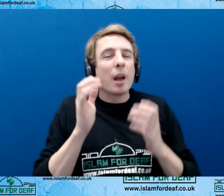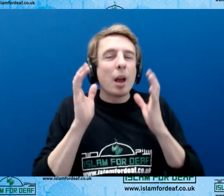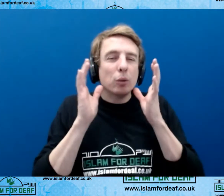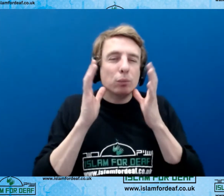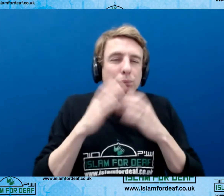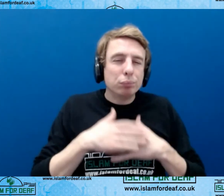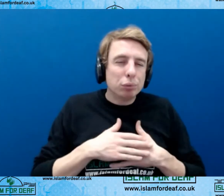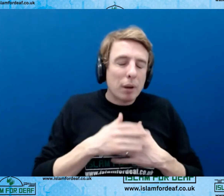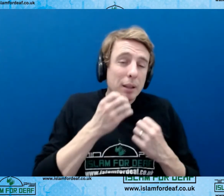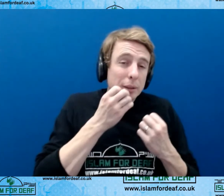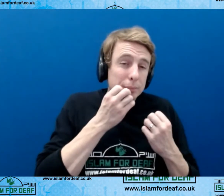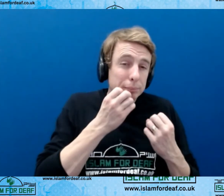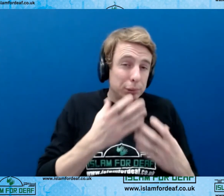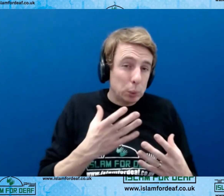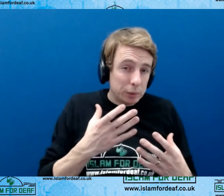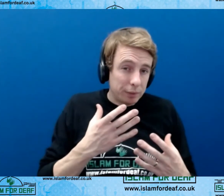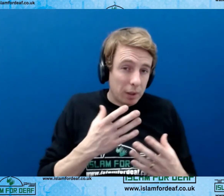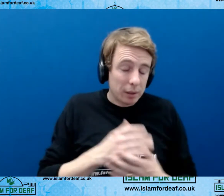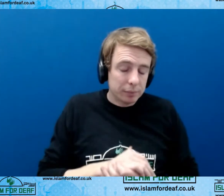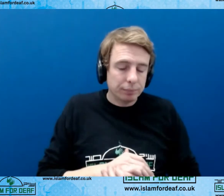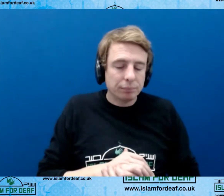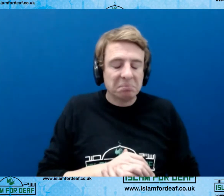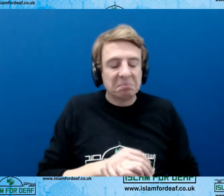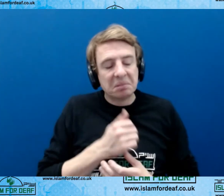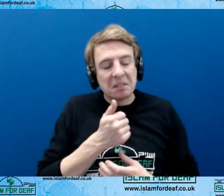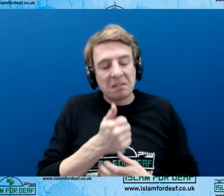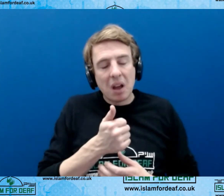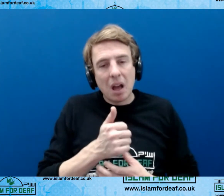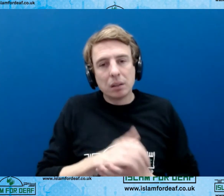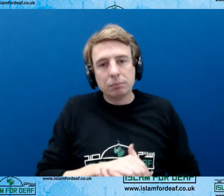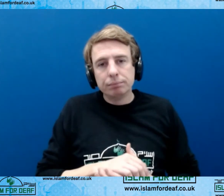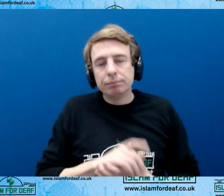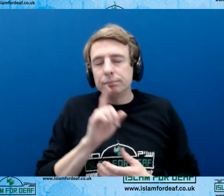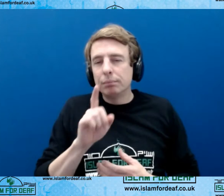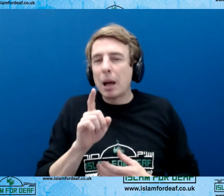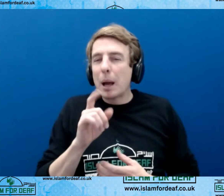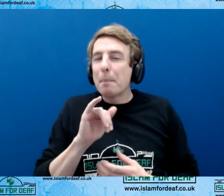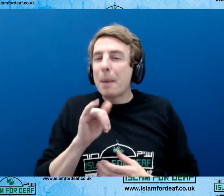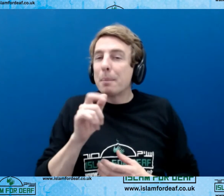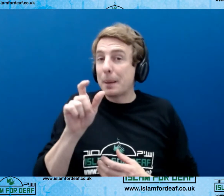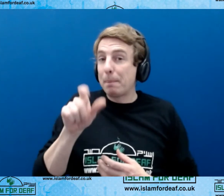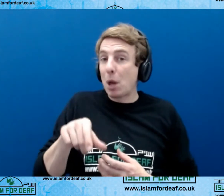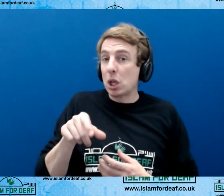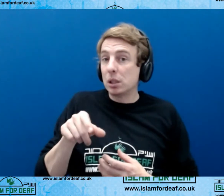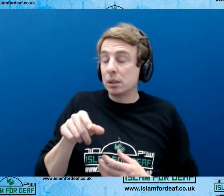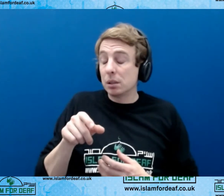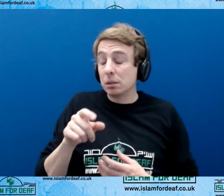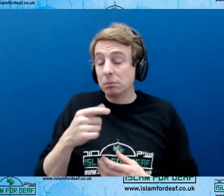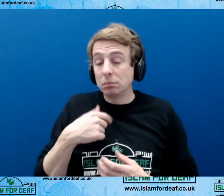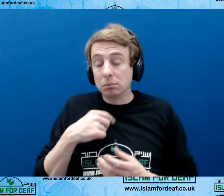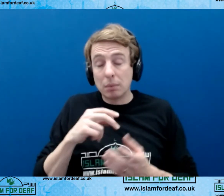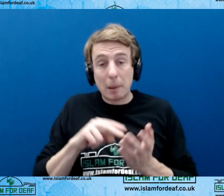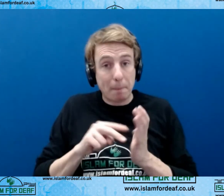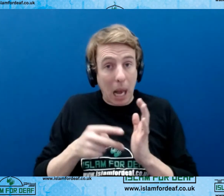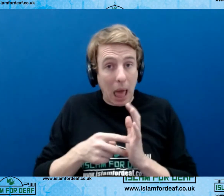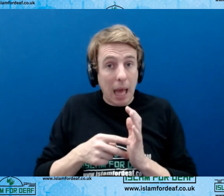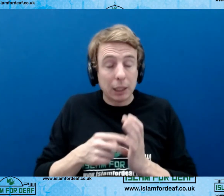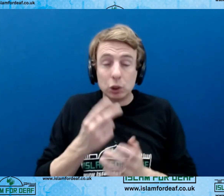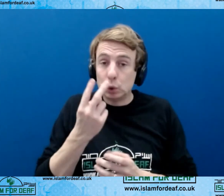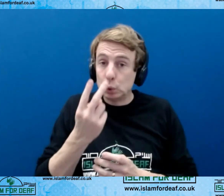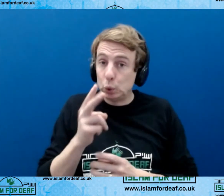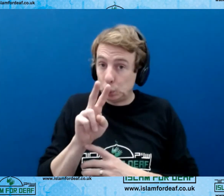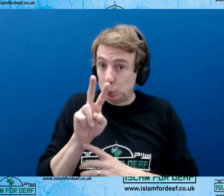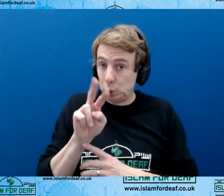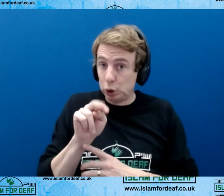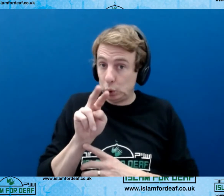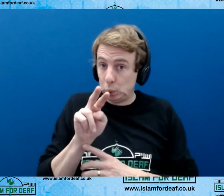masjid, and they want to perform 2 units of prayer quickly. But then someone else comes into the masjid, and they feel the